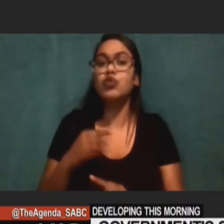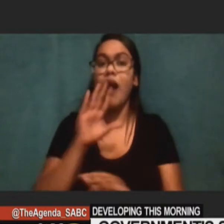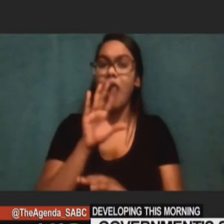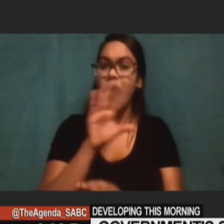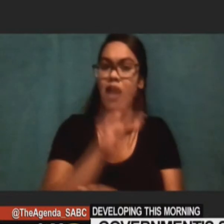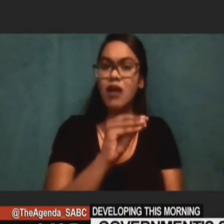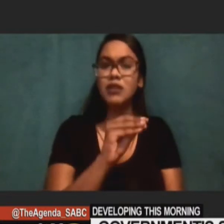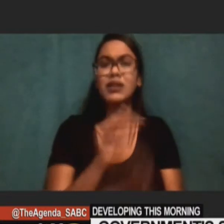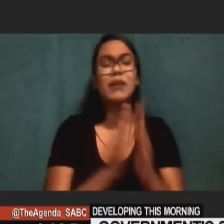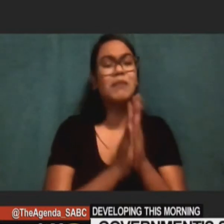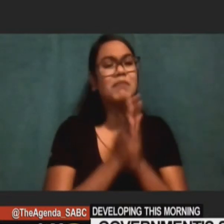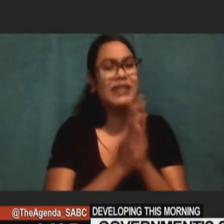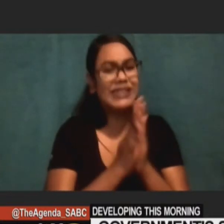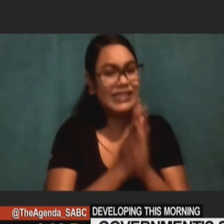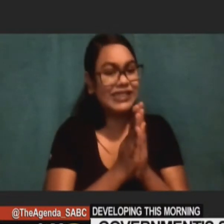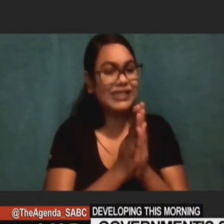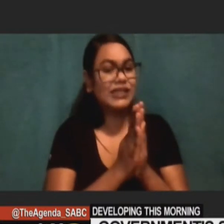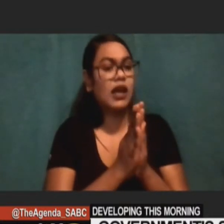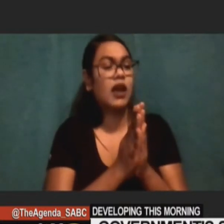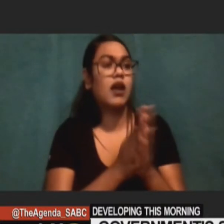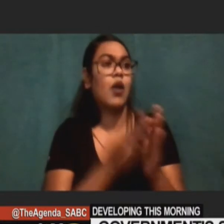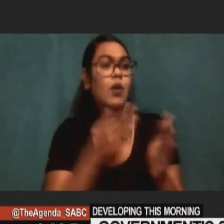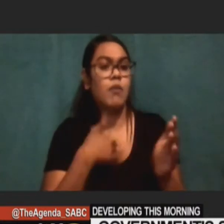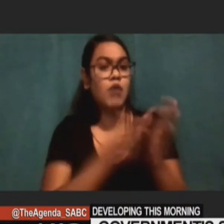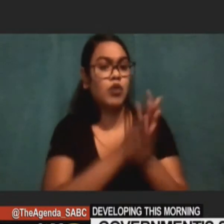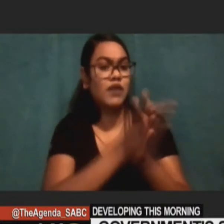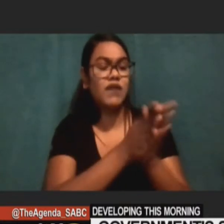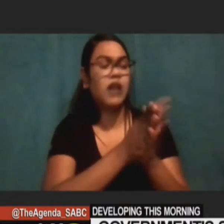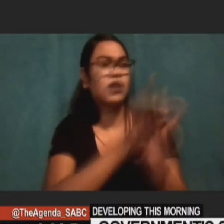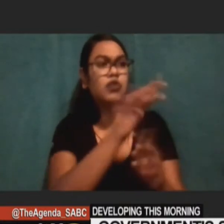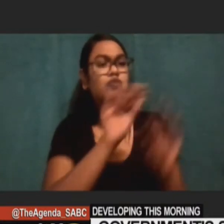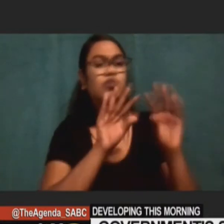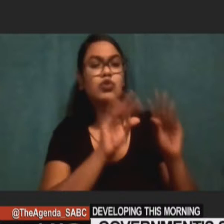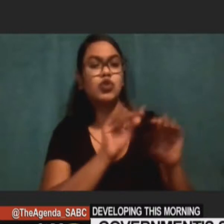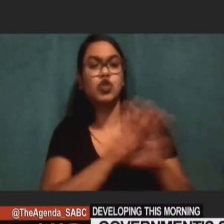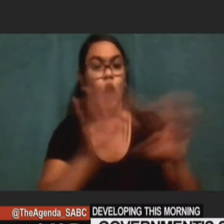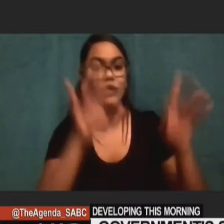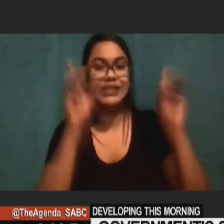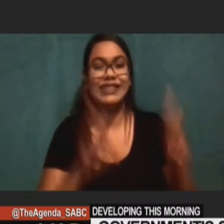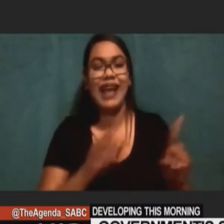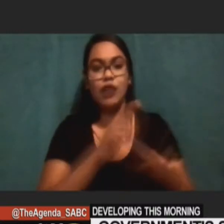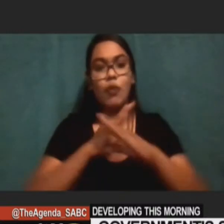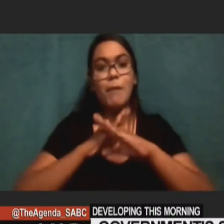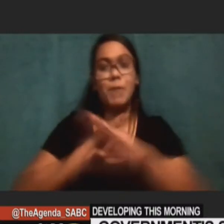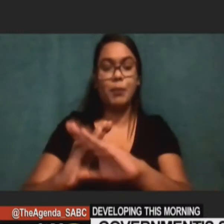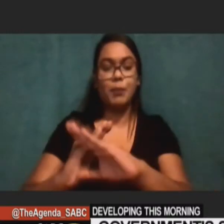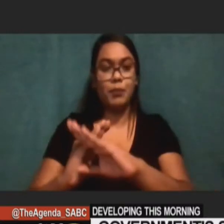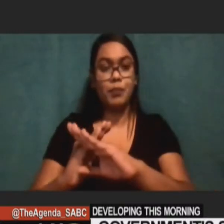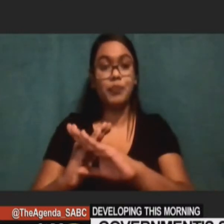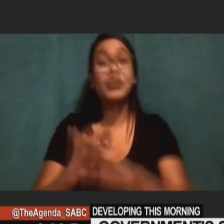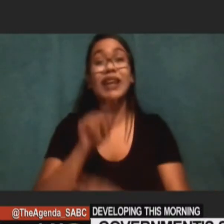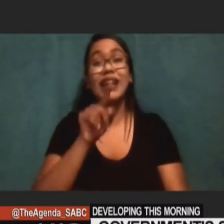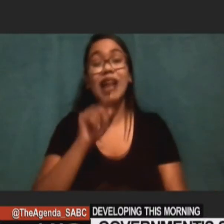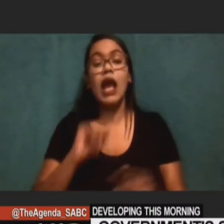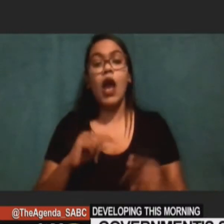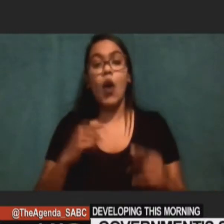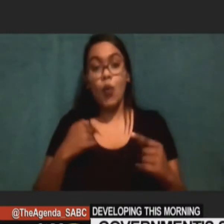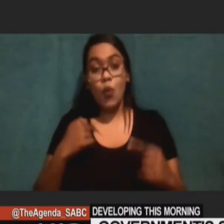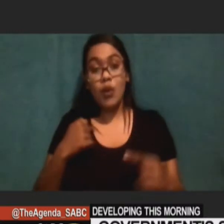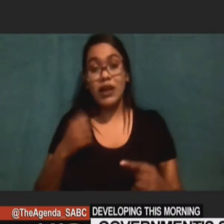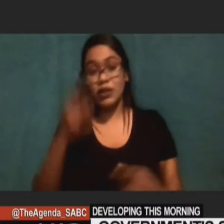persuade them to reverse this decision. In the context of African countries, I think the point must be made, Minister.